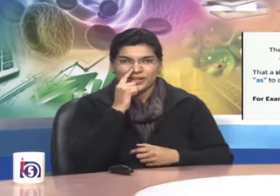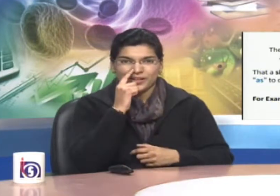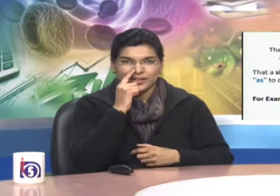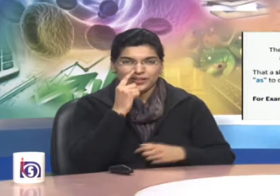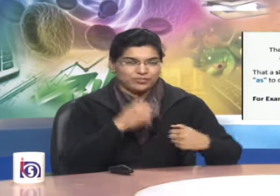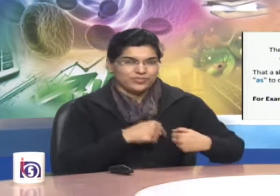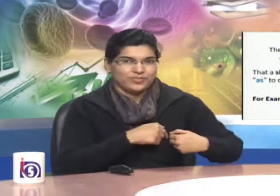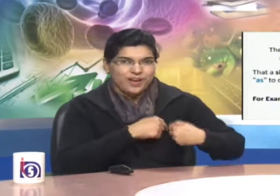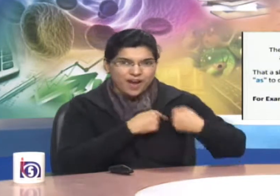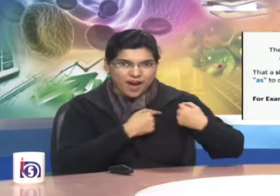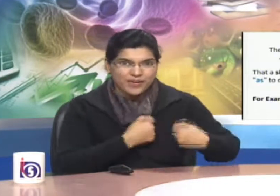her heart